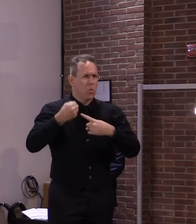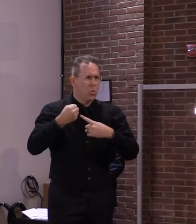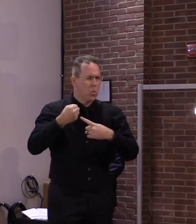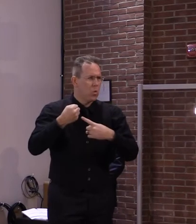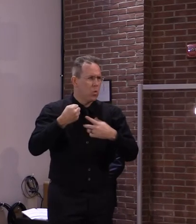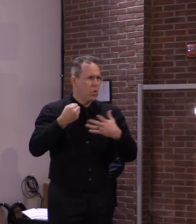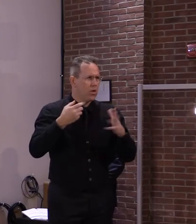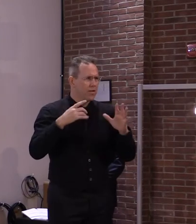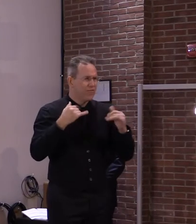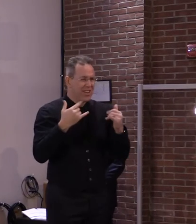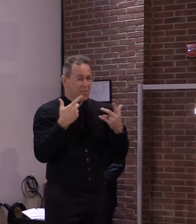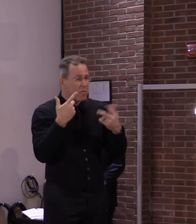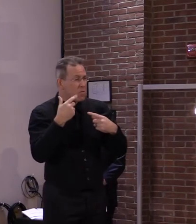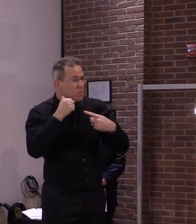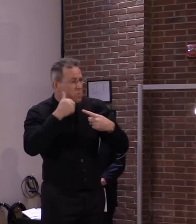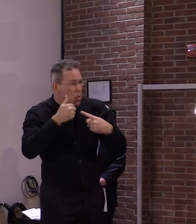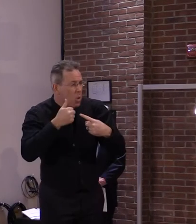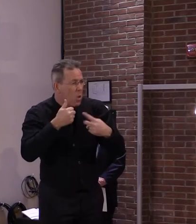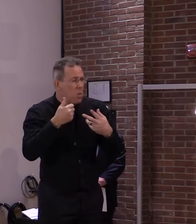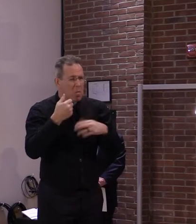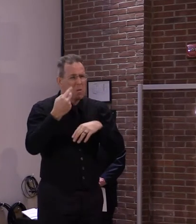of being